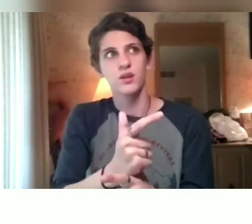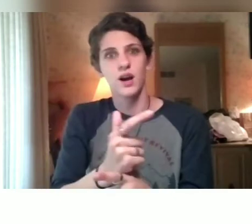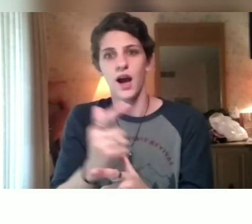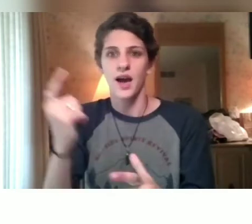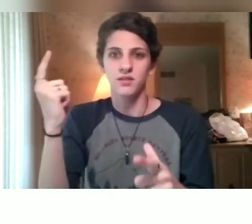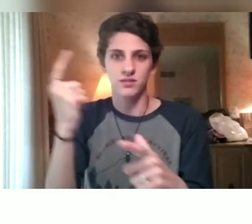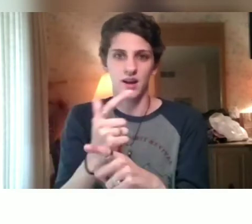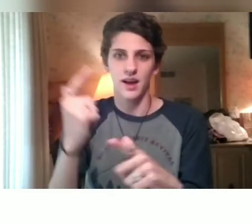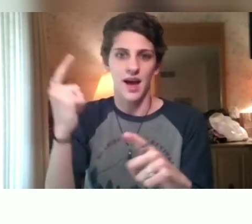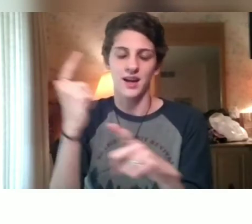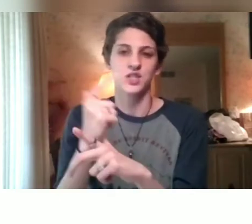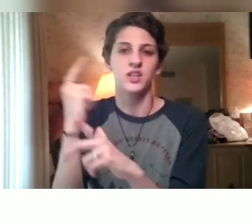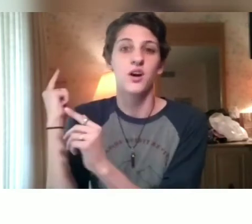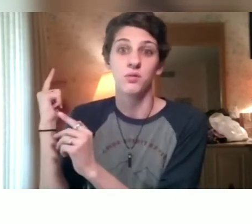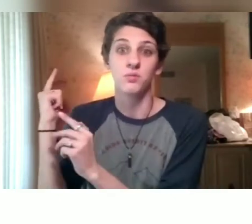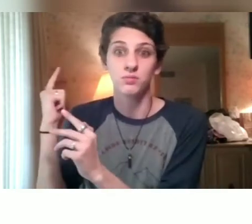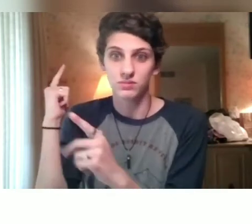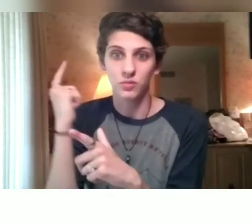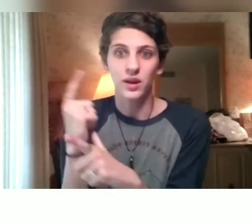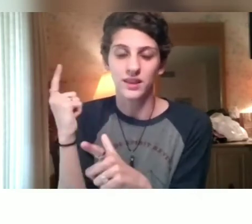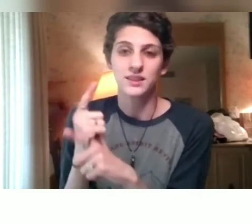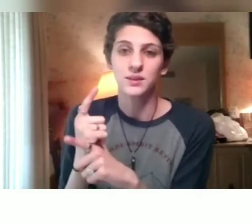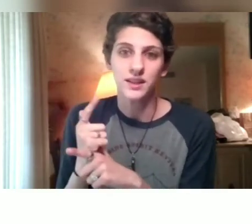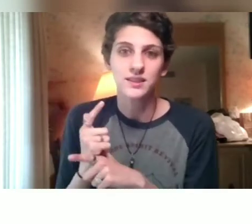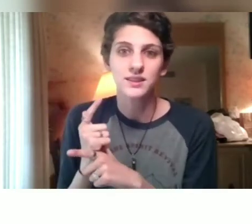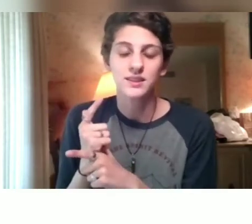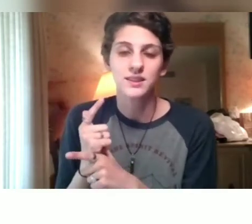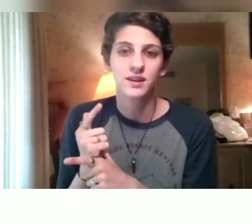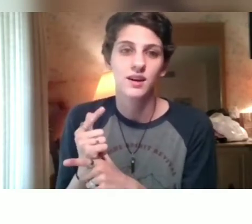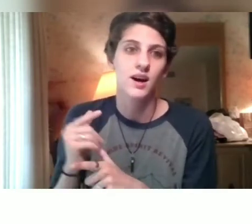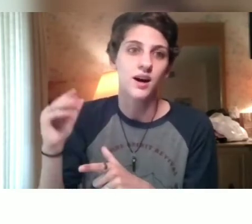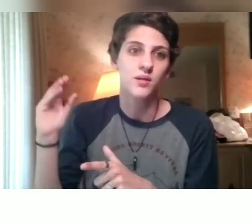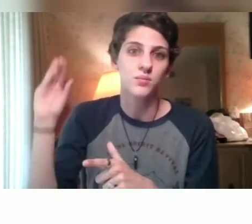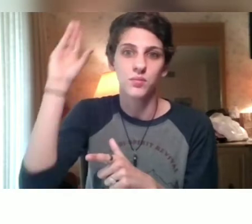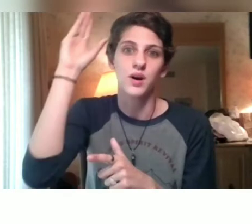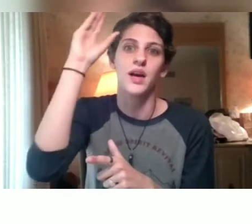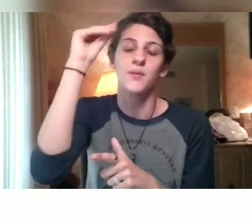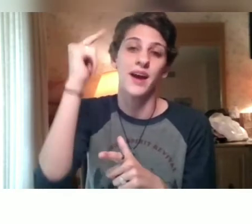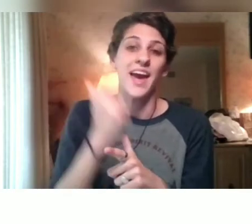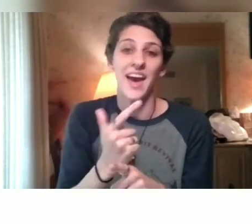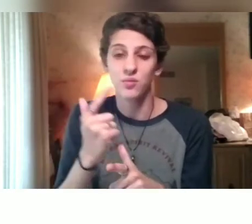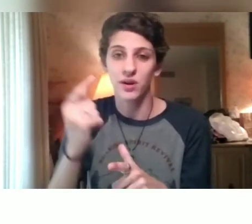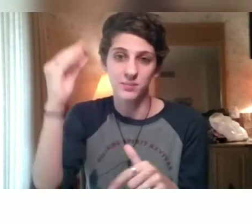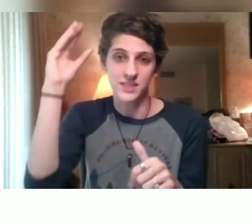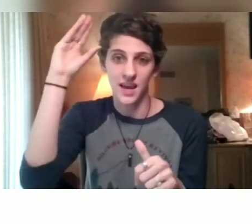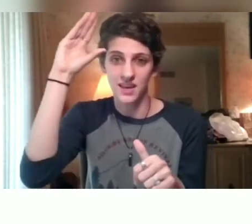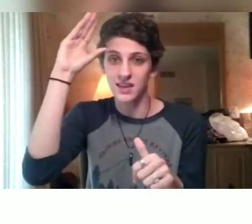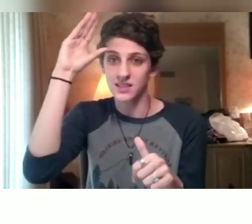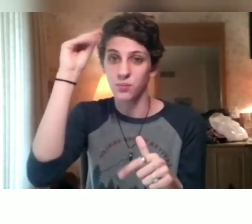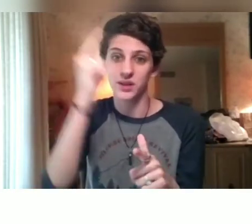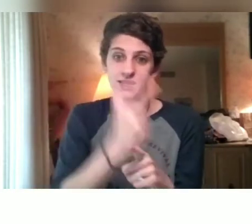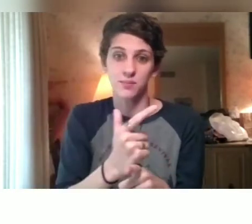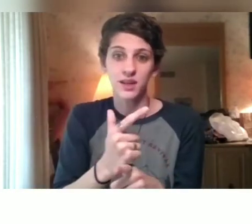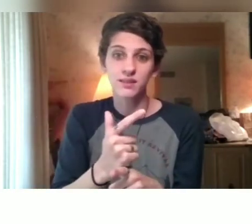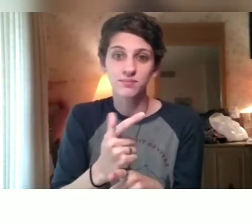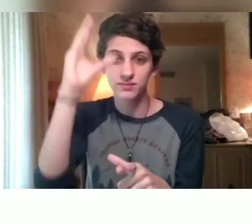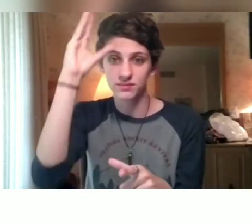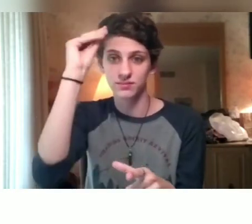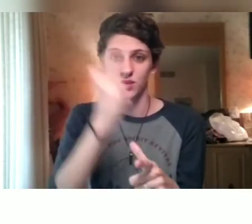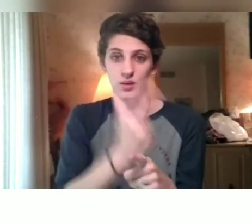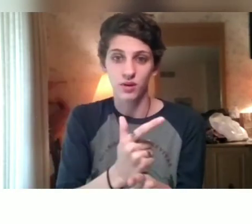So I don't actually know what this means. In my head, what I'm saying is boy